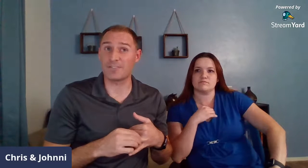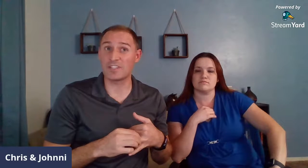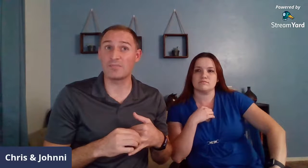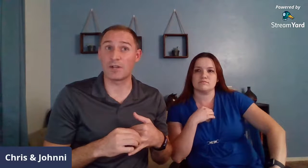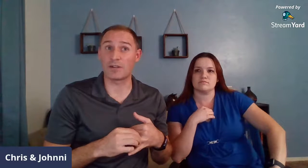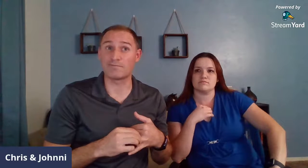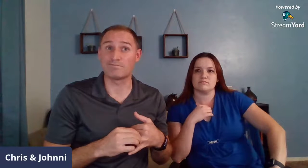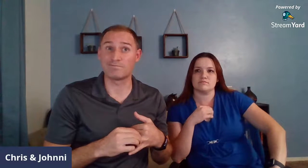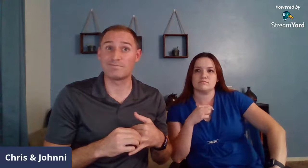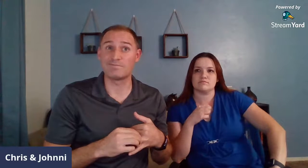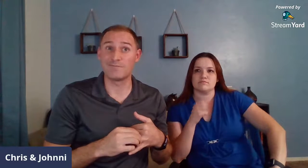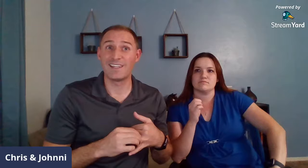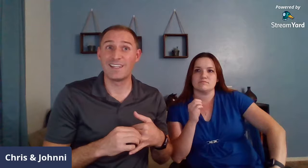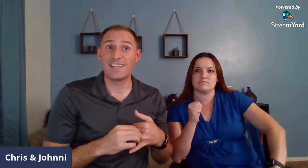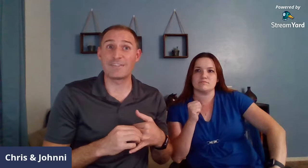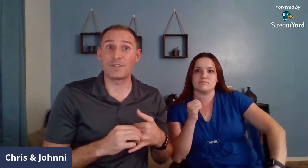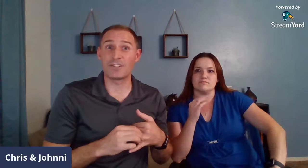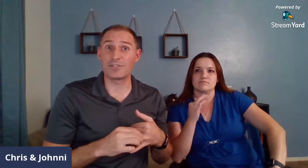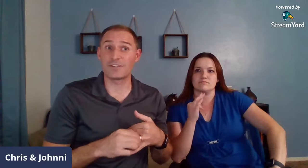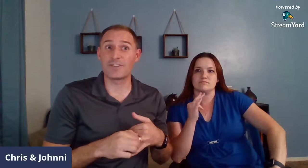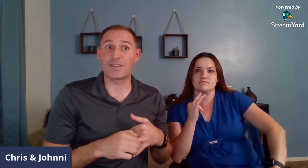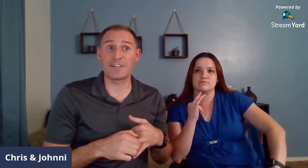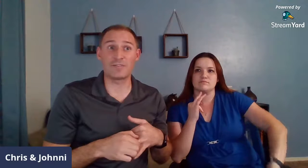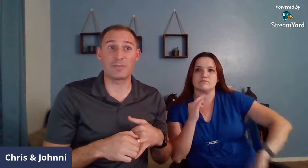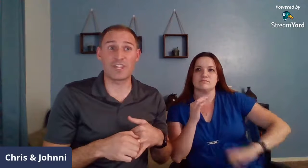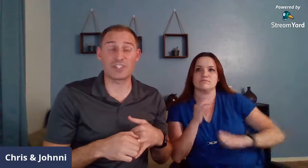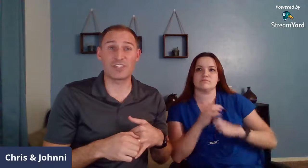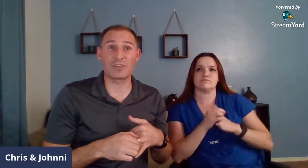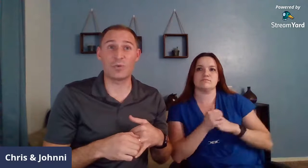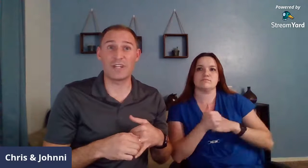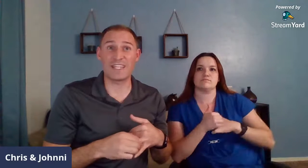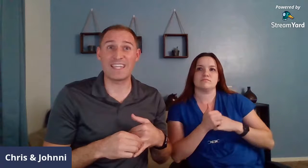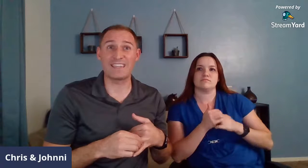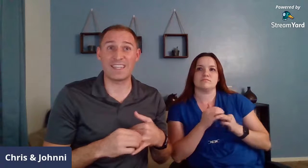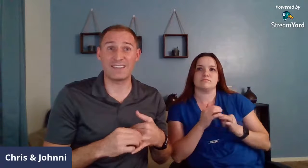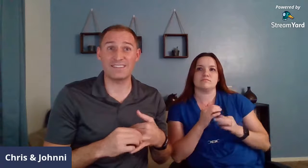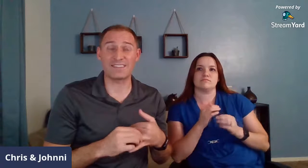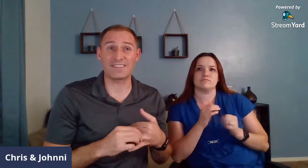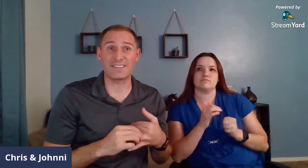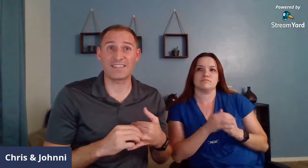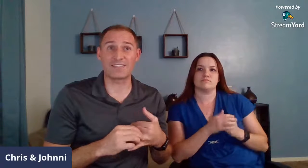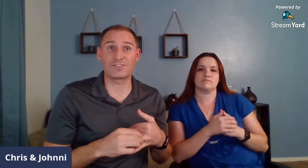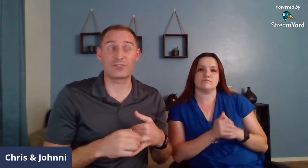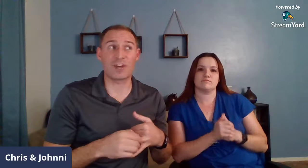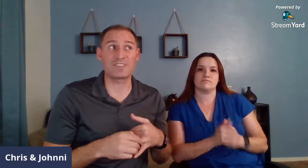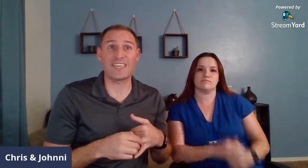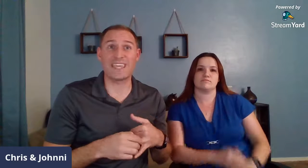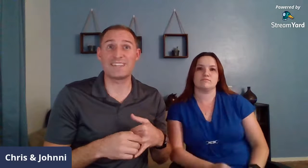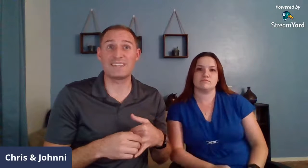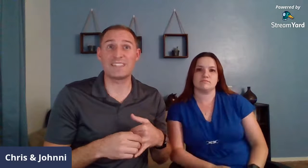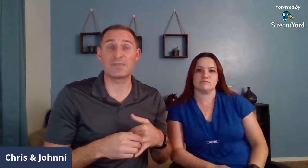it tomorrow. If we don't review that information in 28 days, that drops to